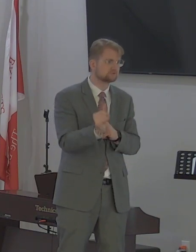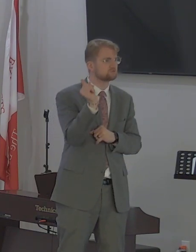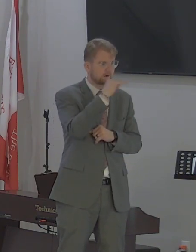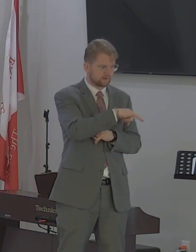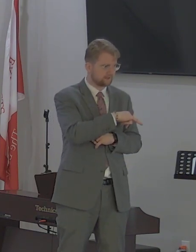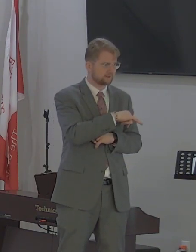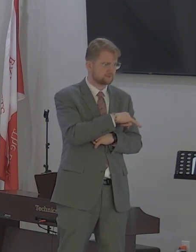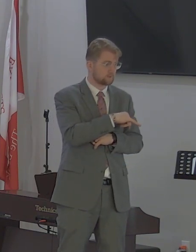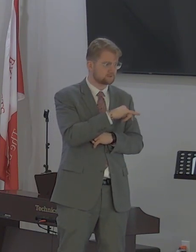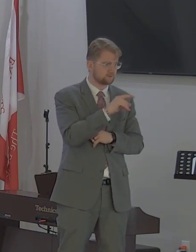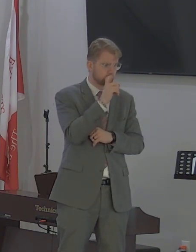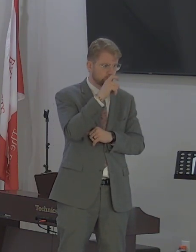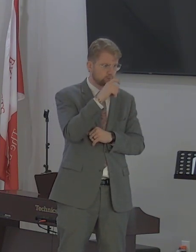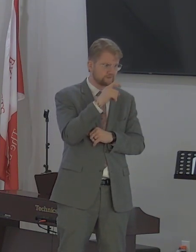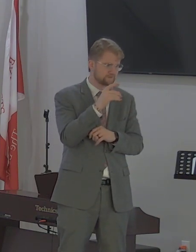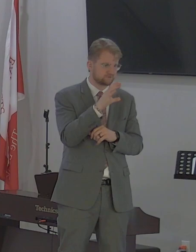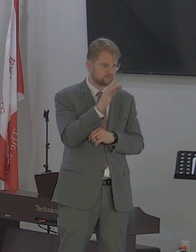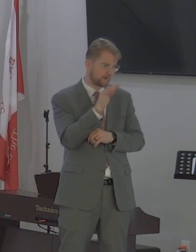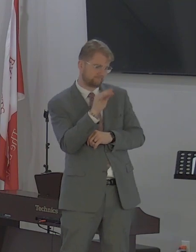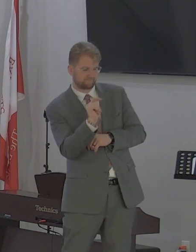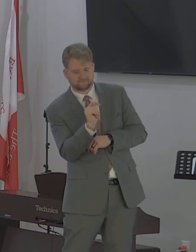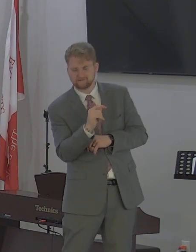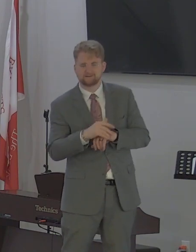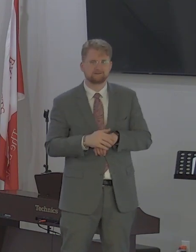us of this same chapter.